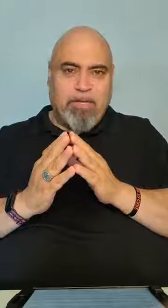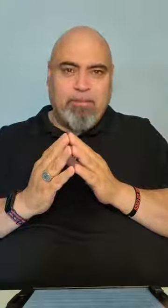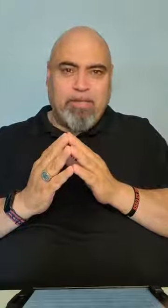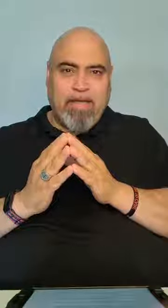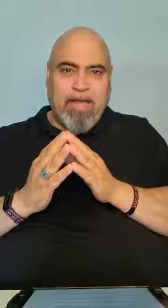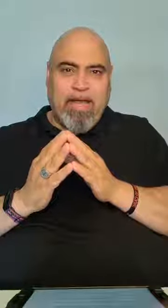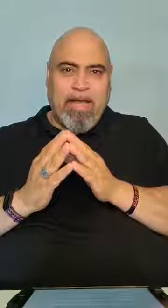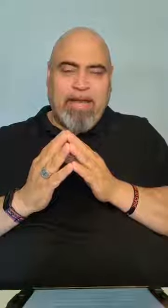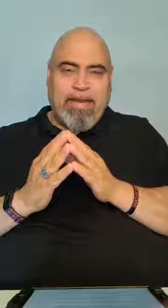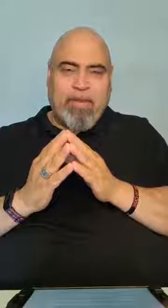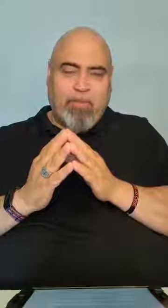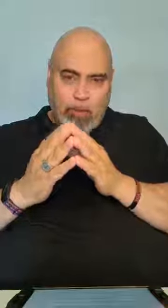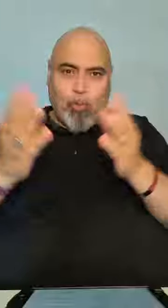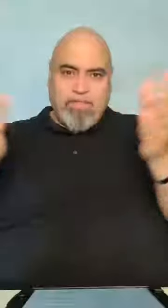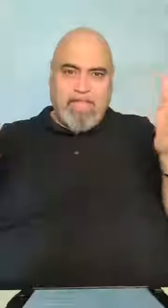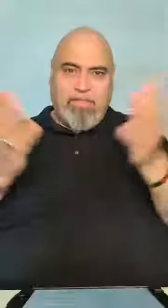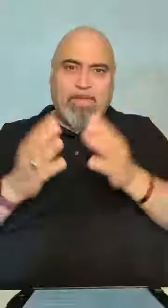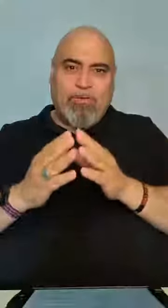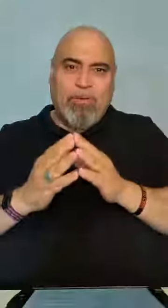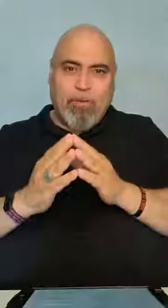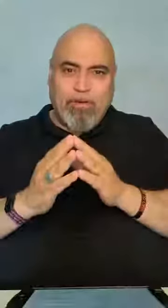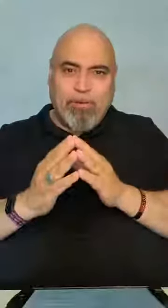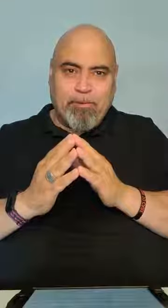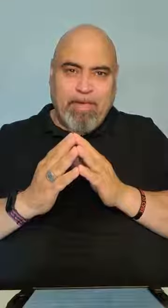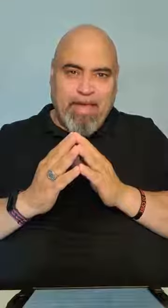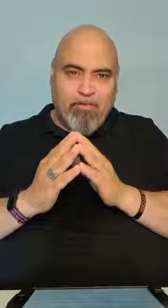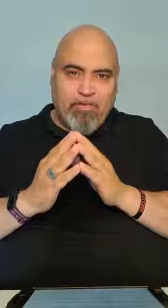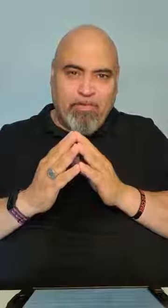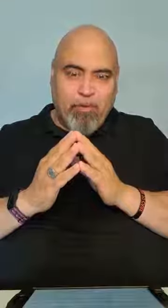people and with the hopes that they too will behave in such a way.